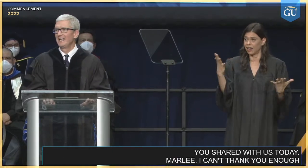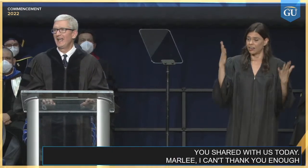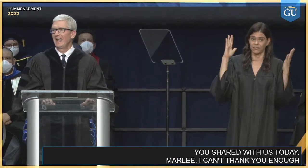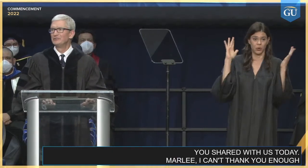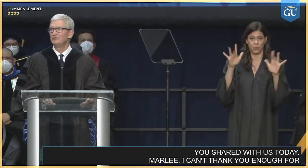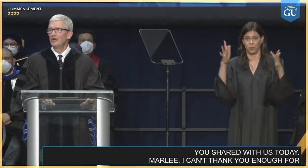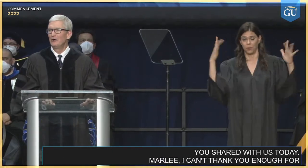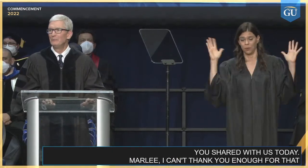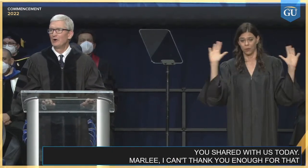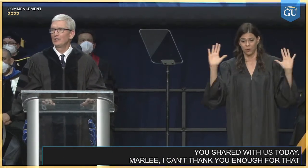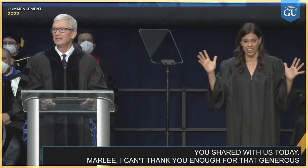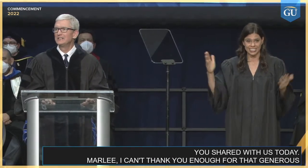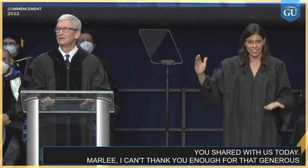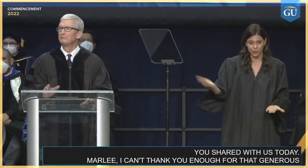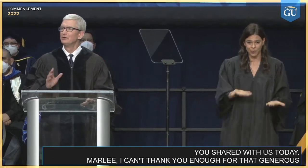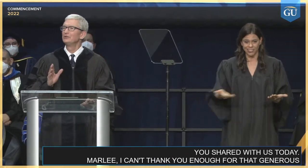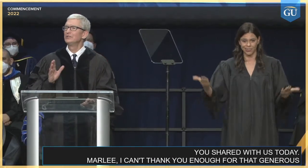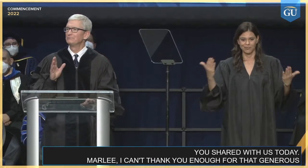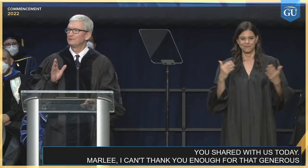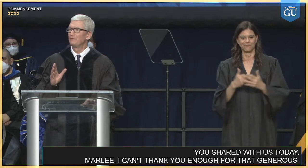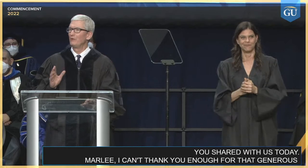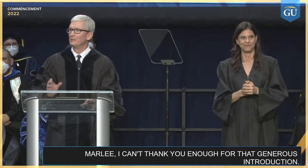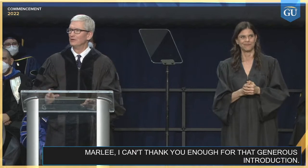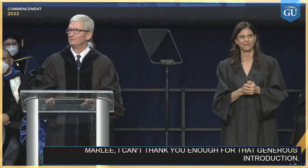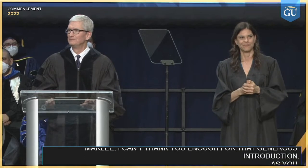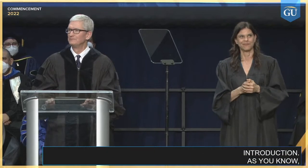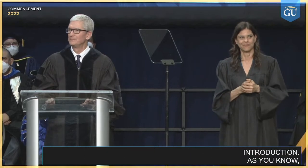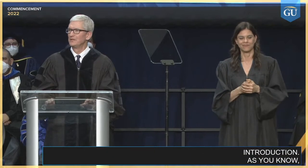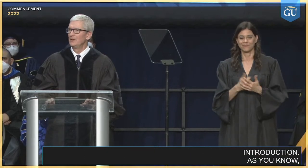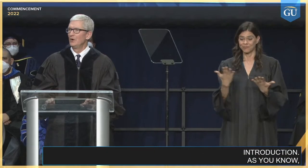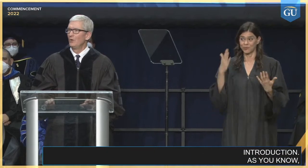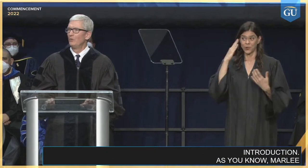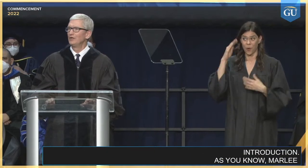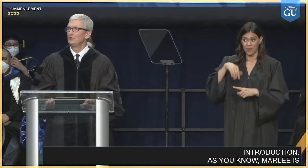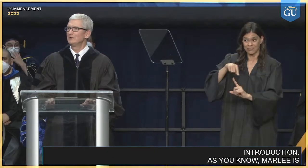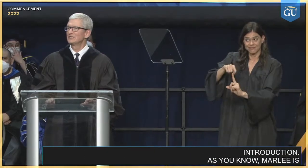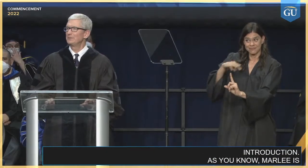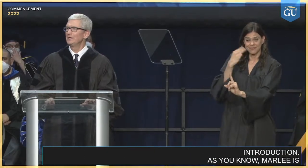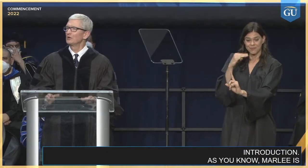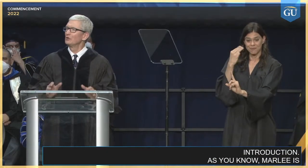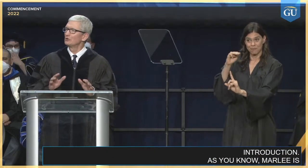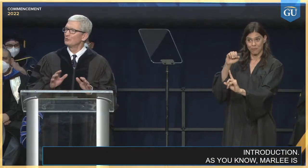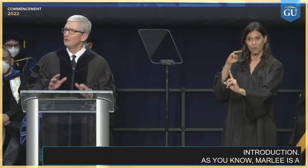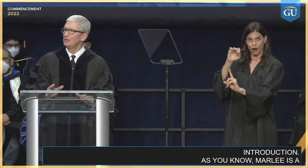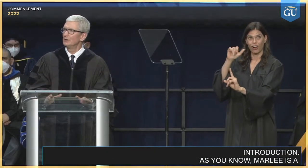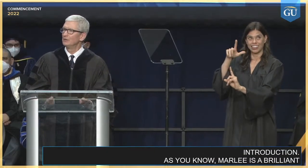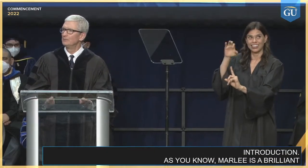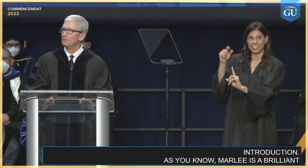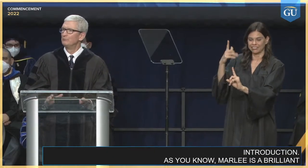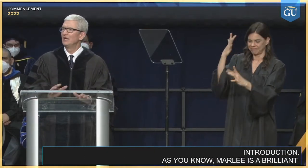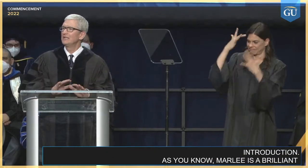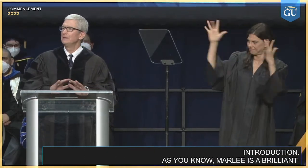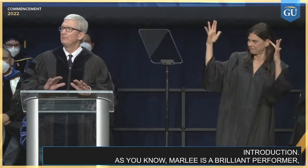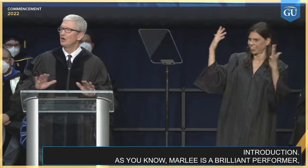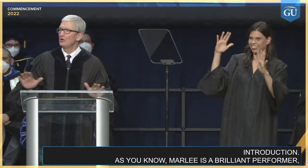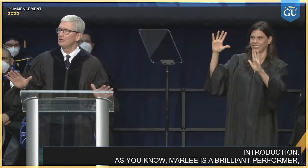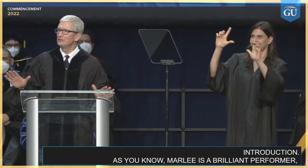As you know, Marley is a brilliant performer, one who has spent her career breaking barriers